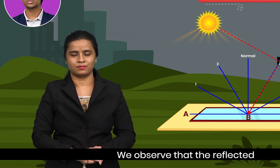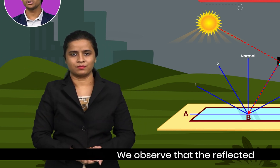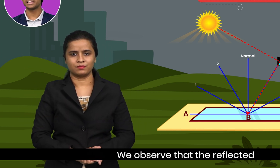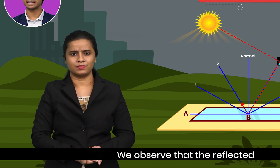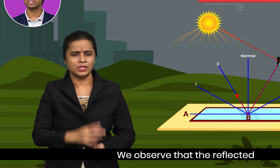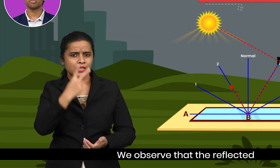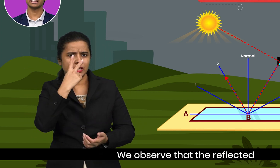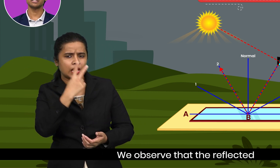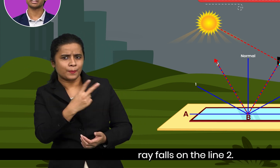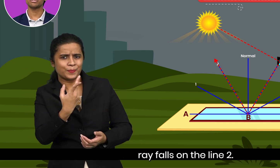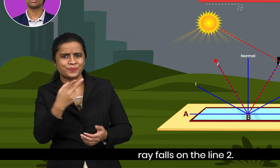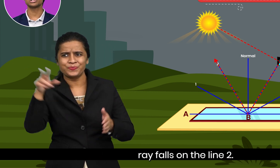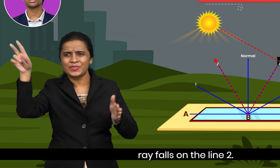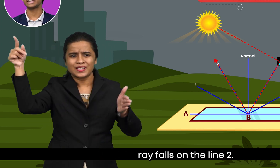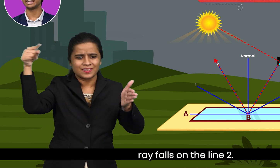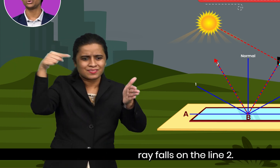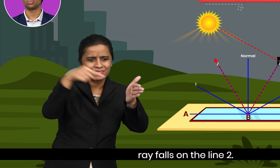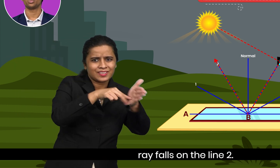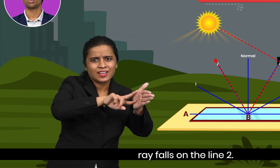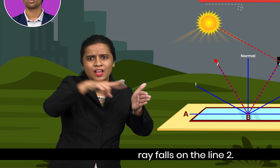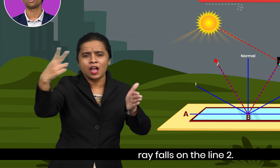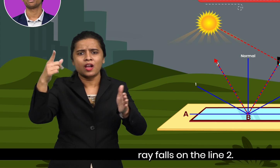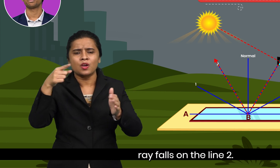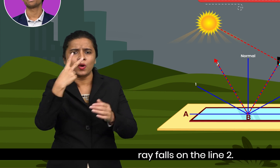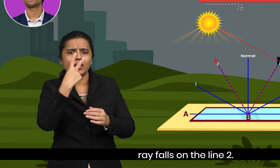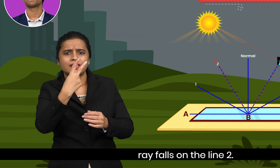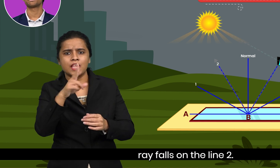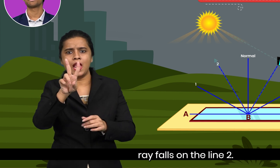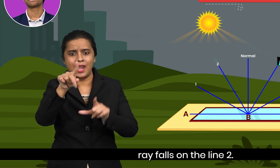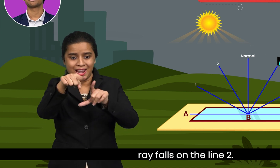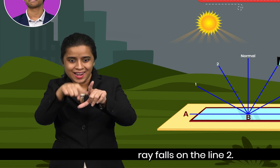We observe that the reflected ray falls on the line 2.